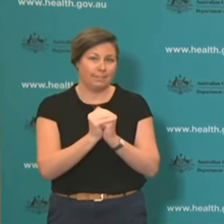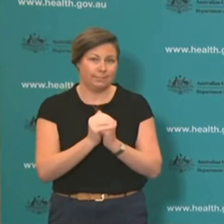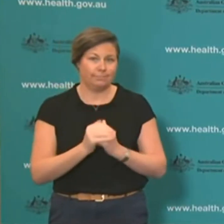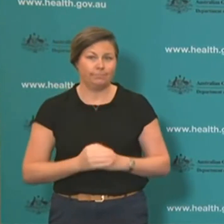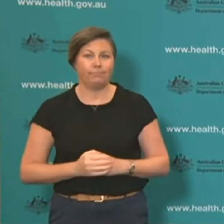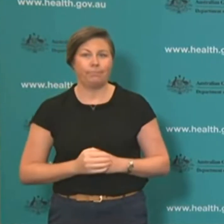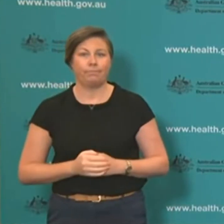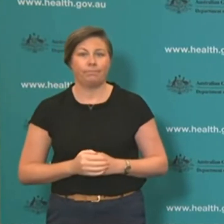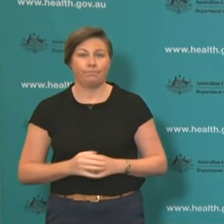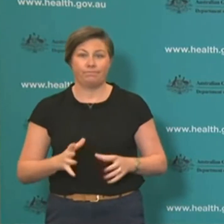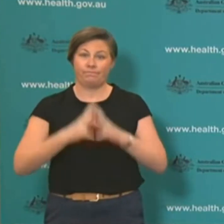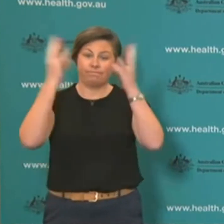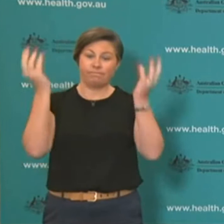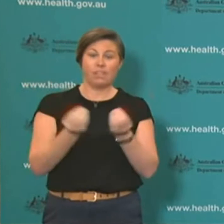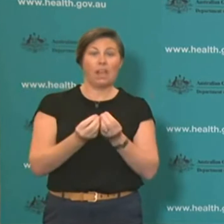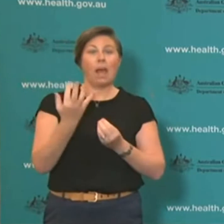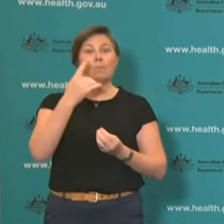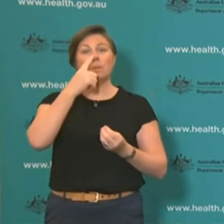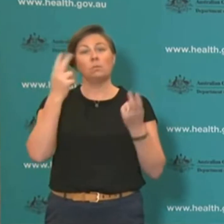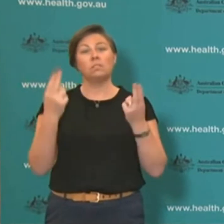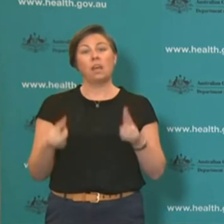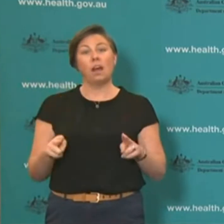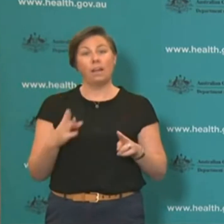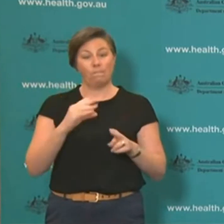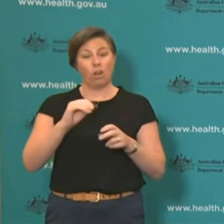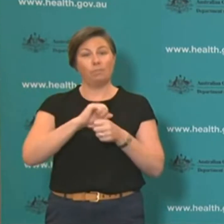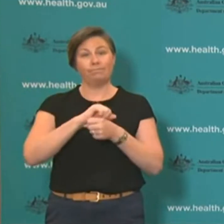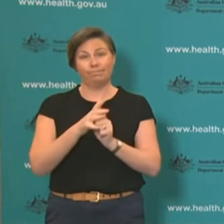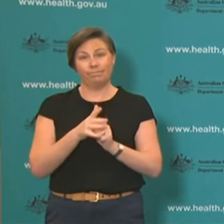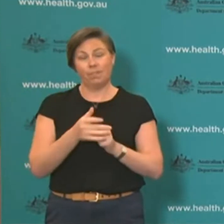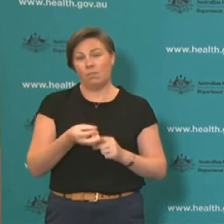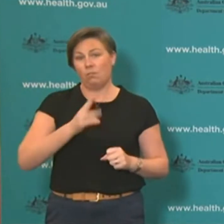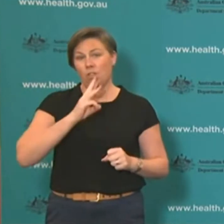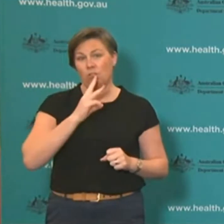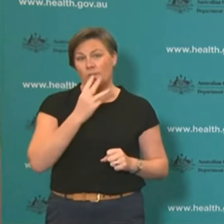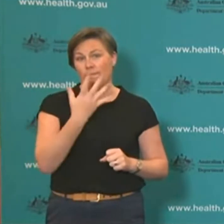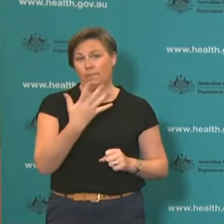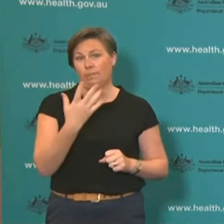352 people have died in Australia from COVID-19 during this pandemic.